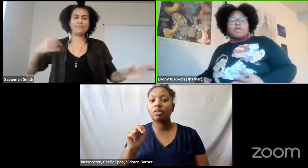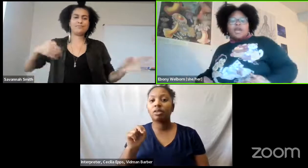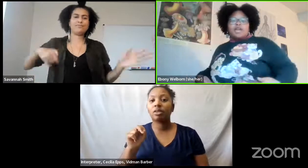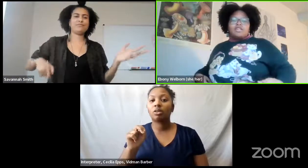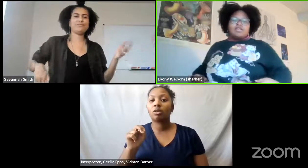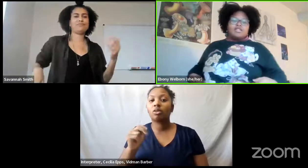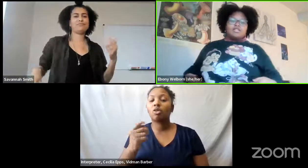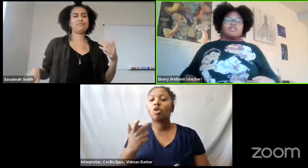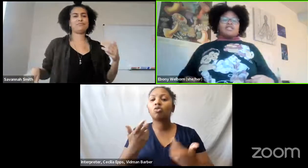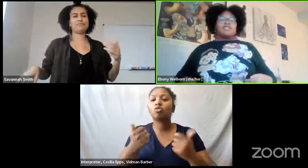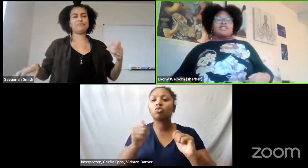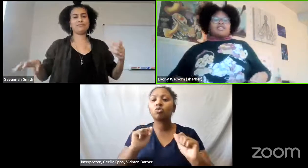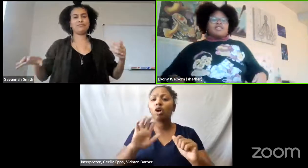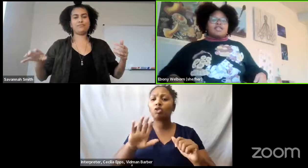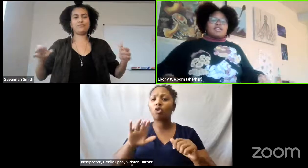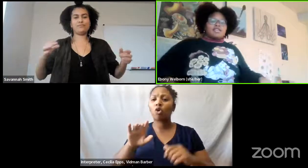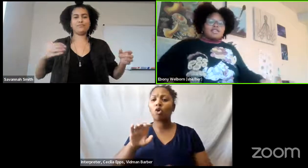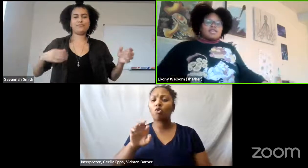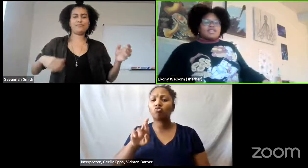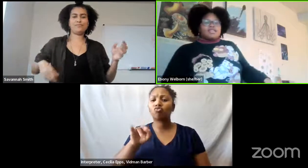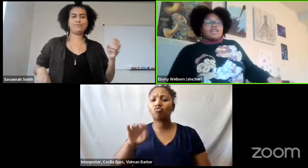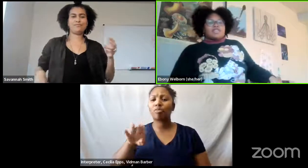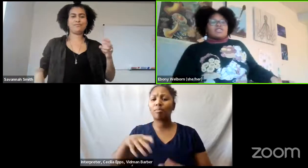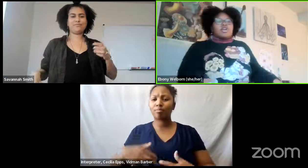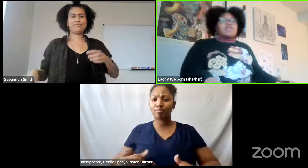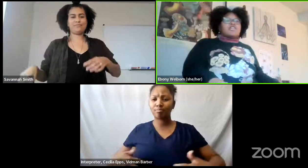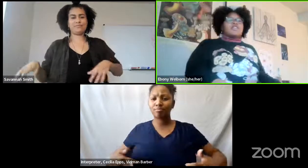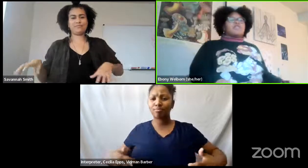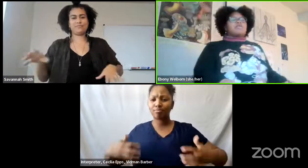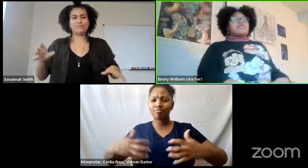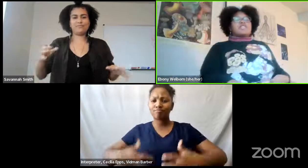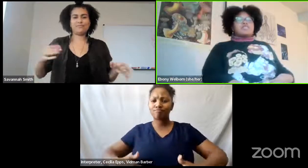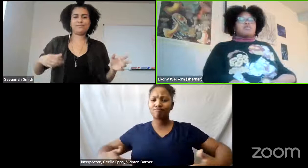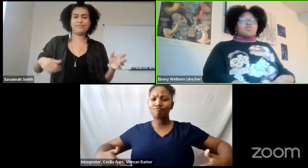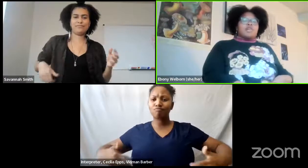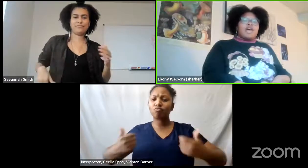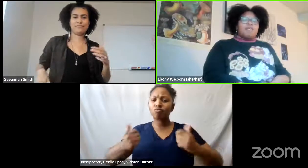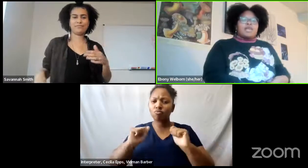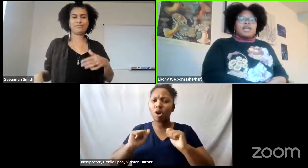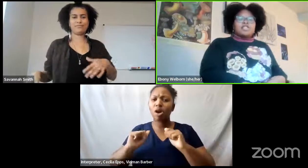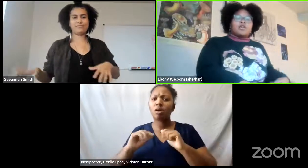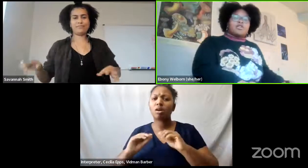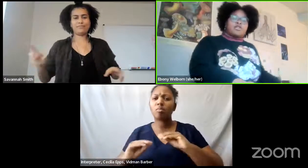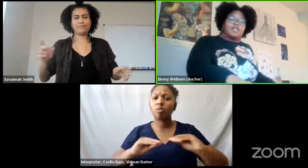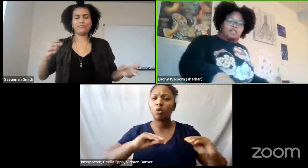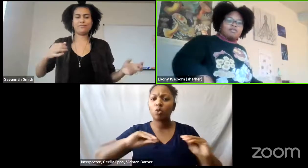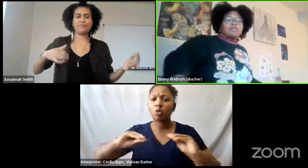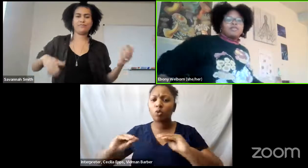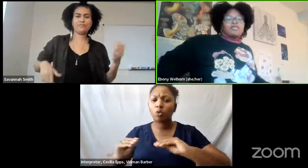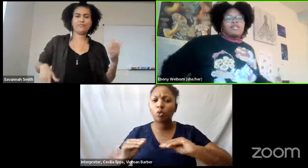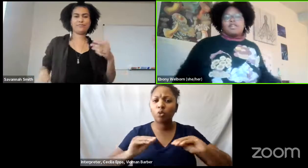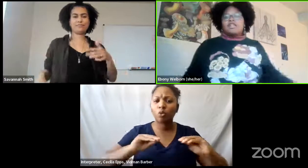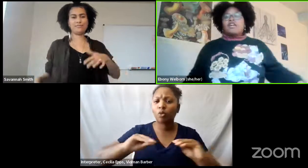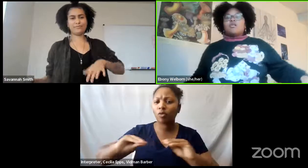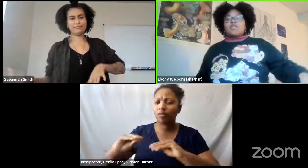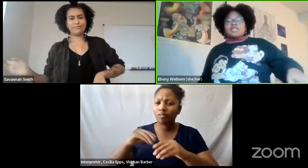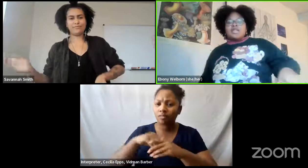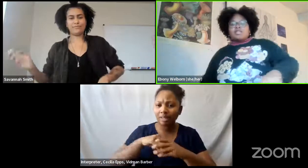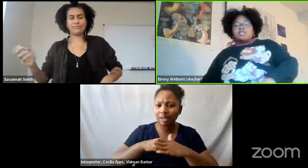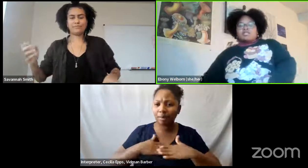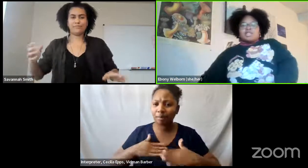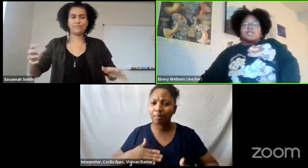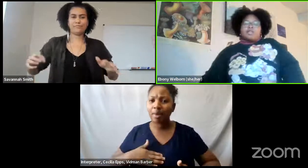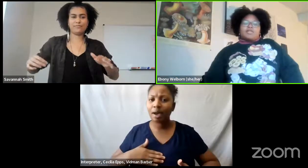your rib cage. Go ahead and try to get some movement happening internally, along